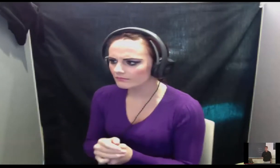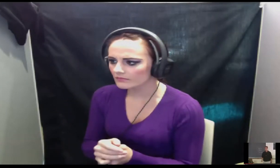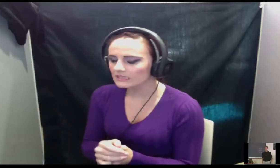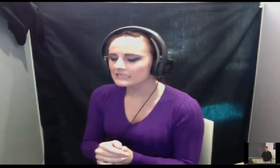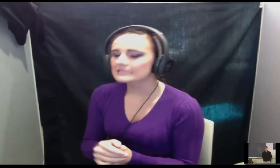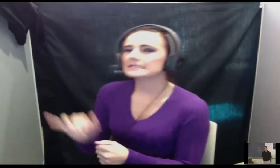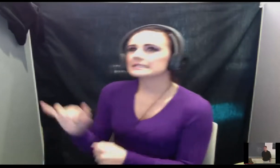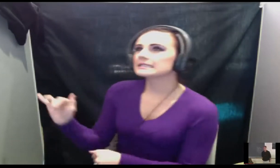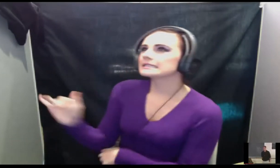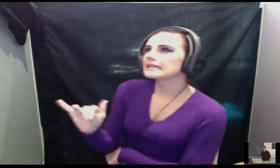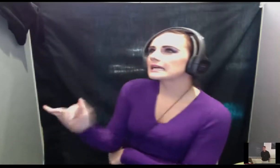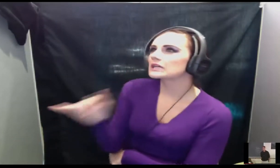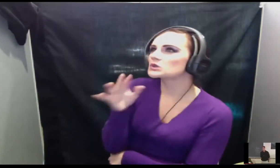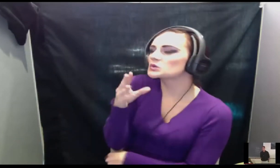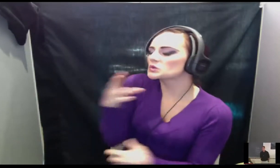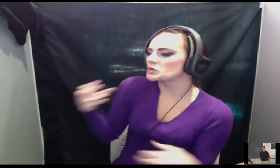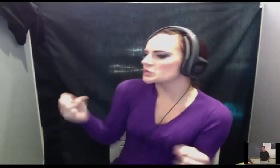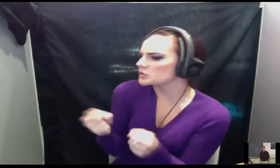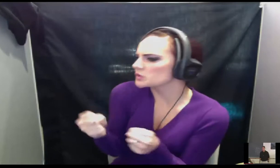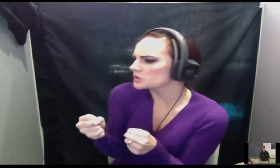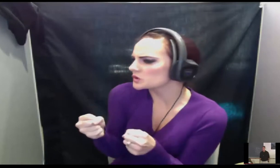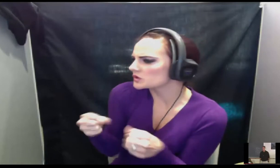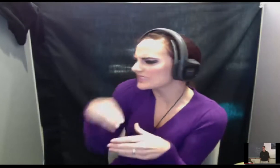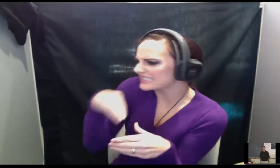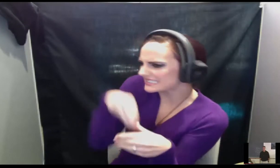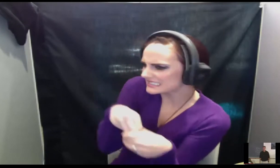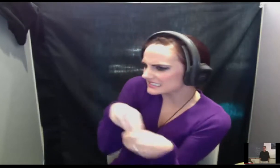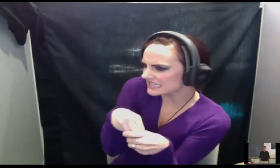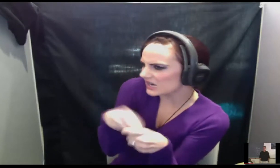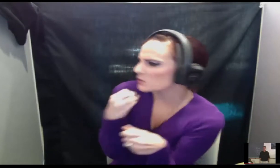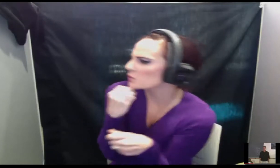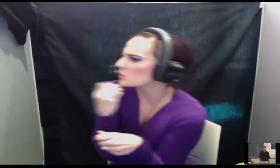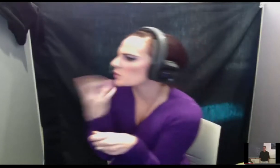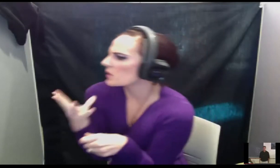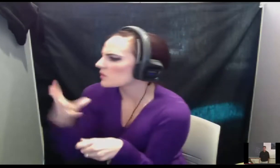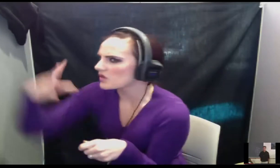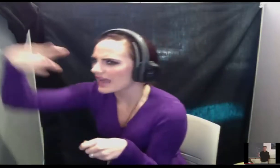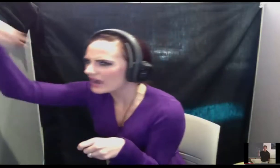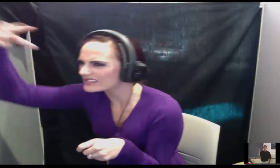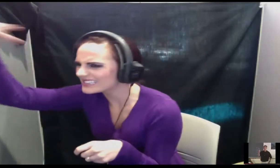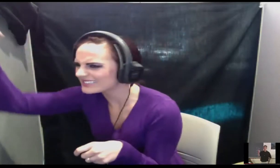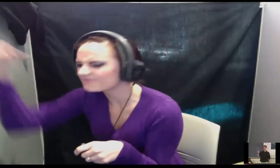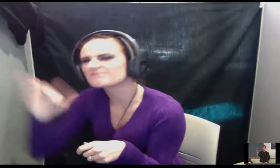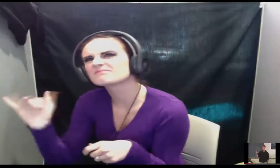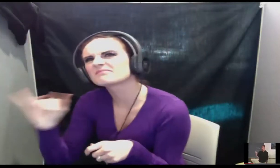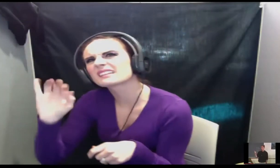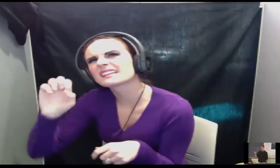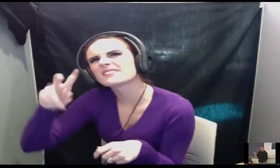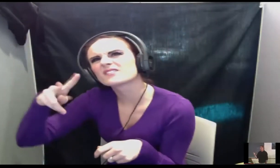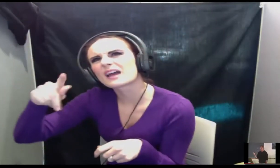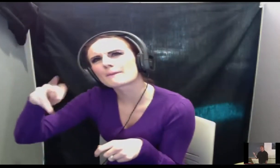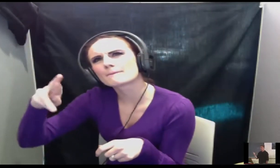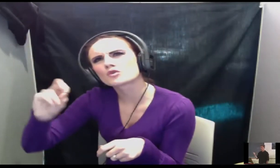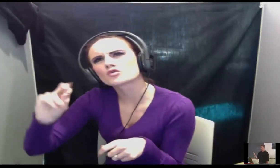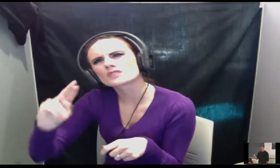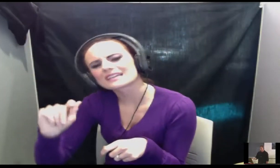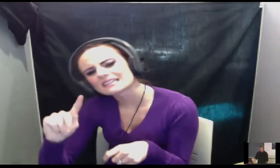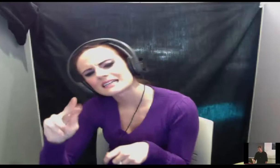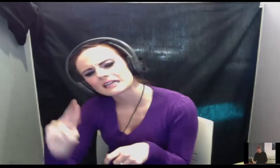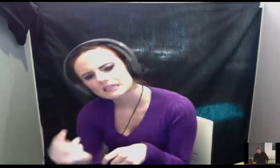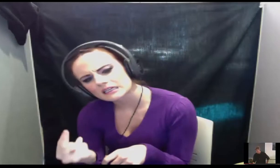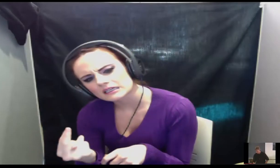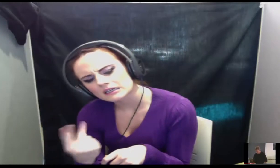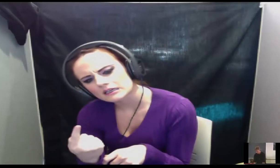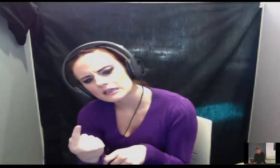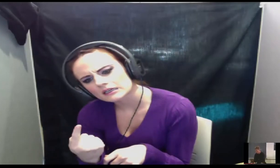outside, so it's like evaporating. It's like evaporating? Okay, he's got some good points, and right off the bat, he's